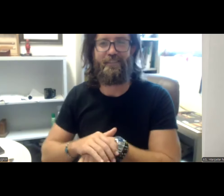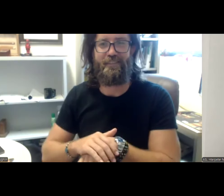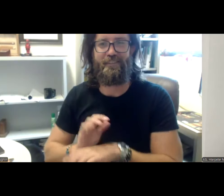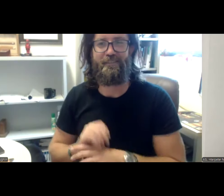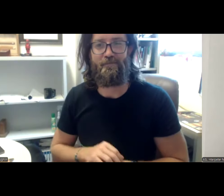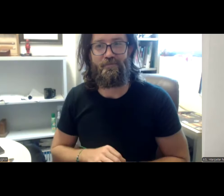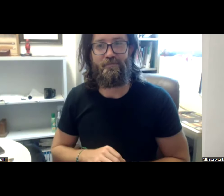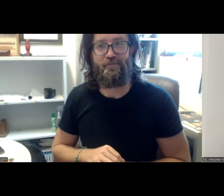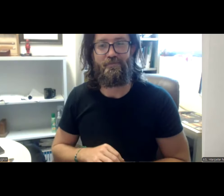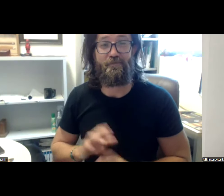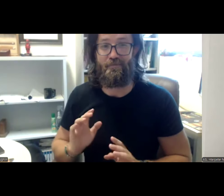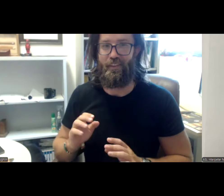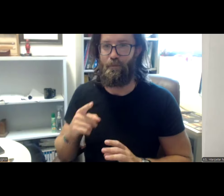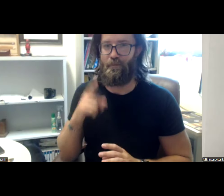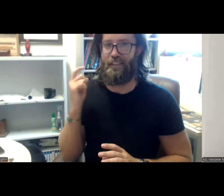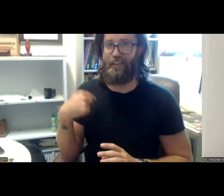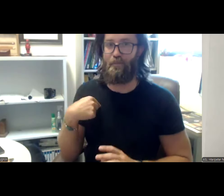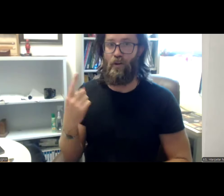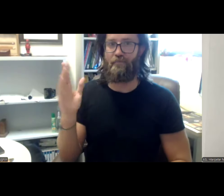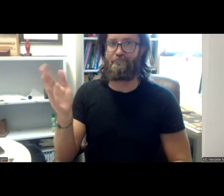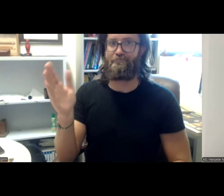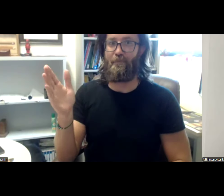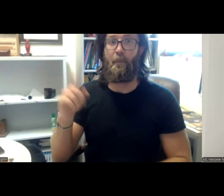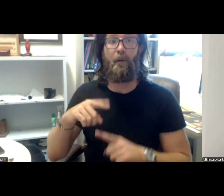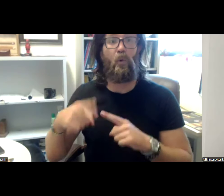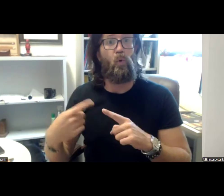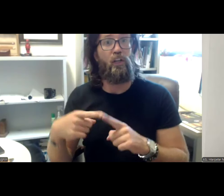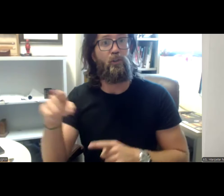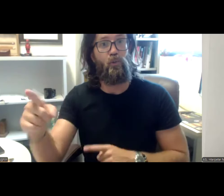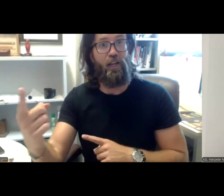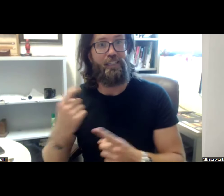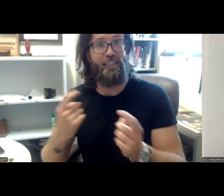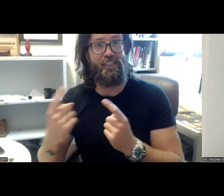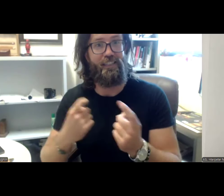from ASL to English, it's a very mentally taxing.